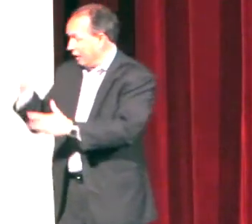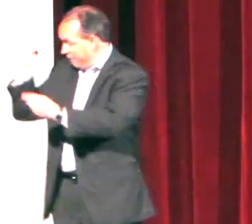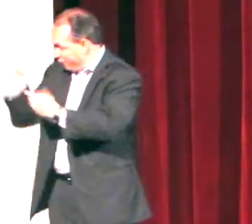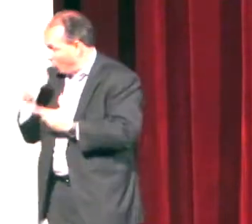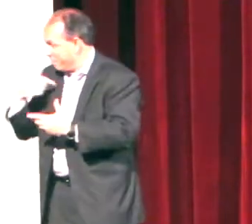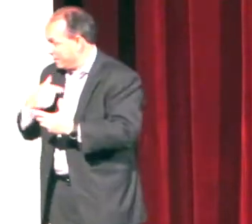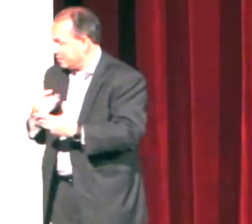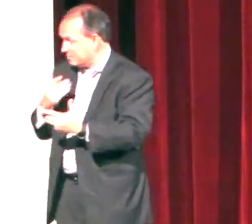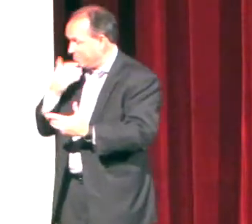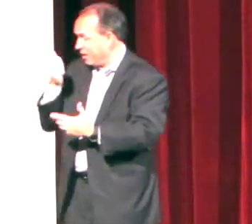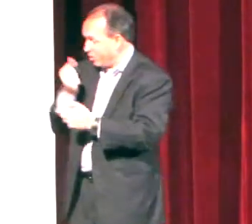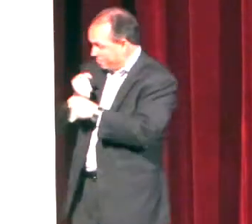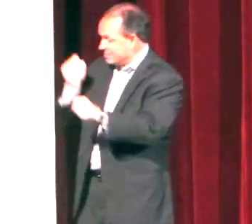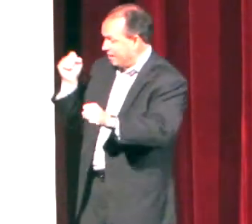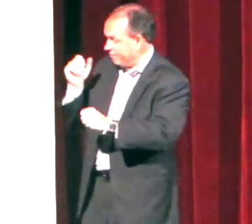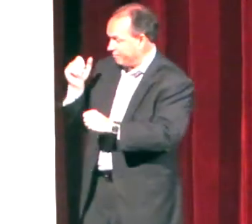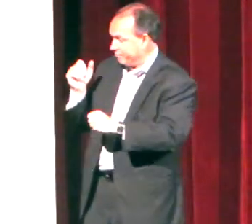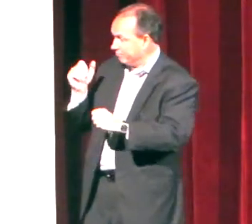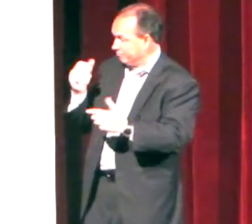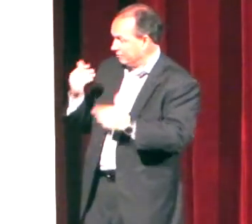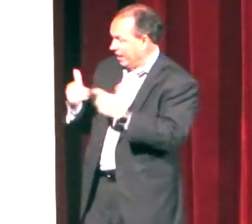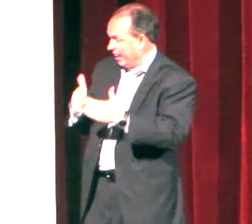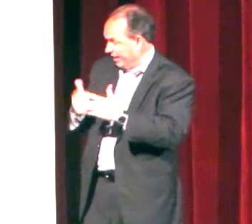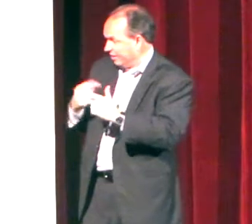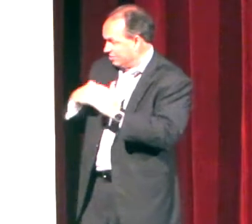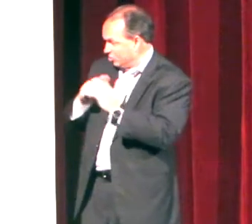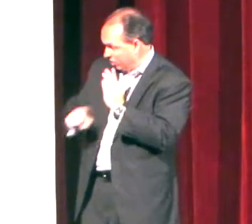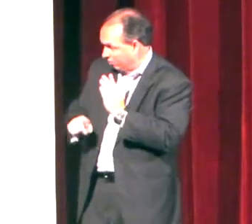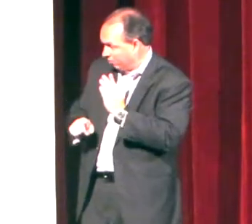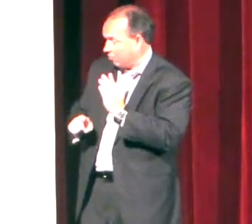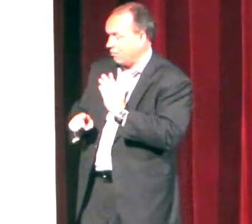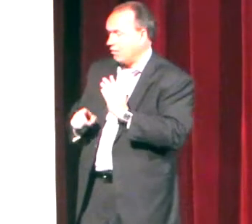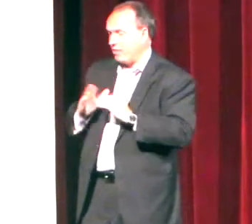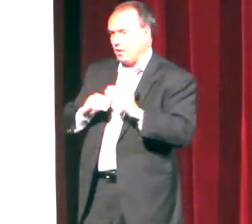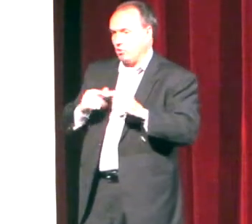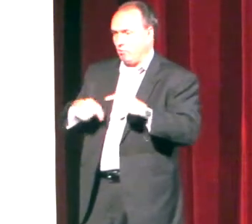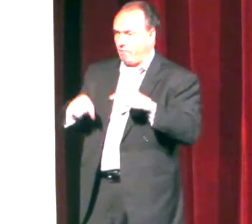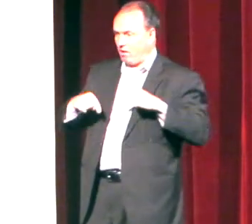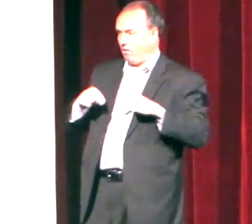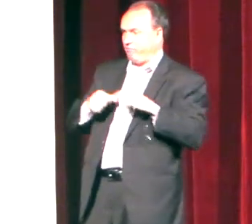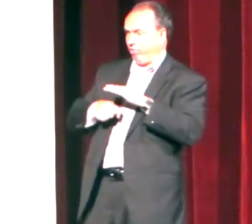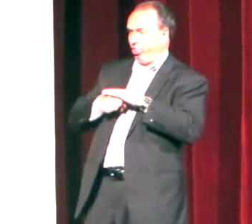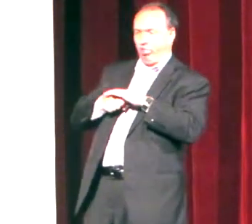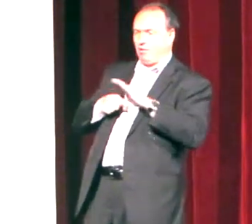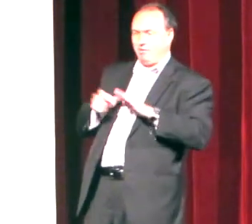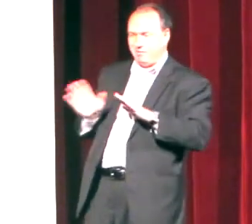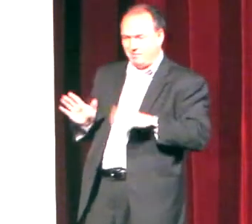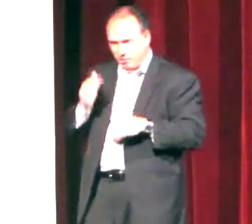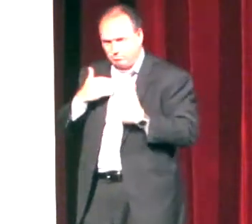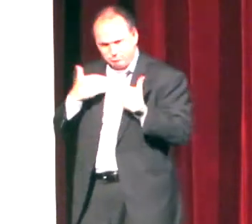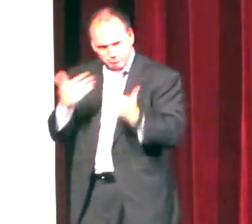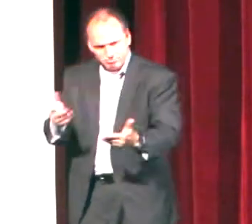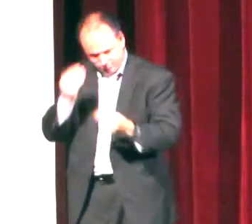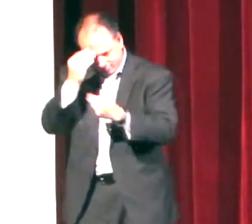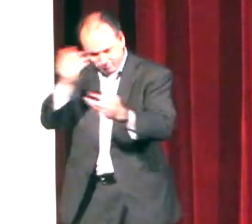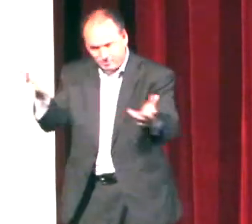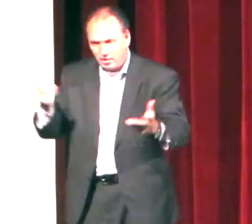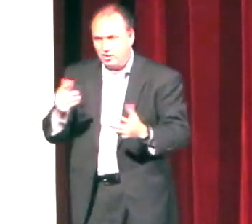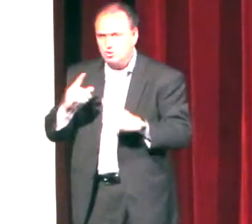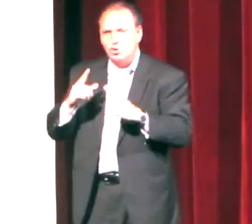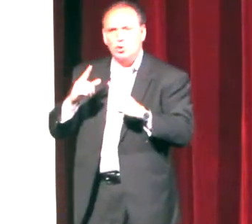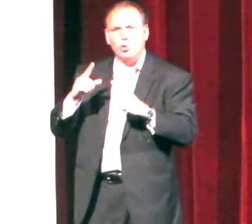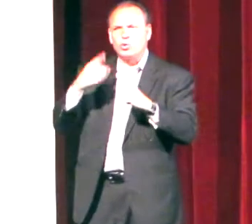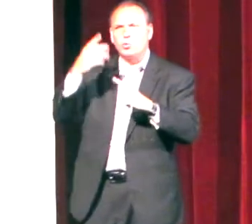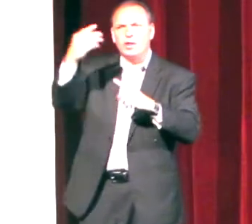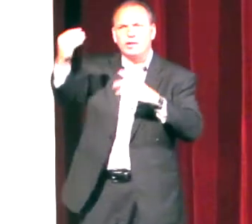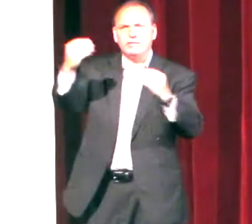better to be safe and let us check it out than to back off on that. So when you go out,